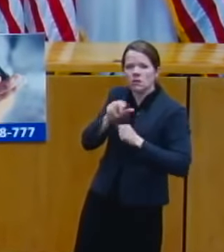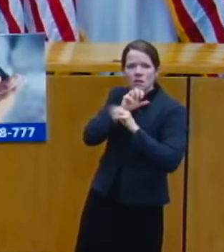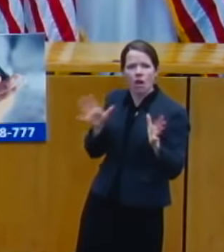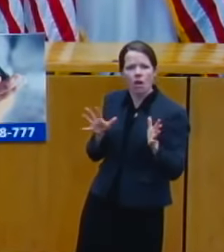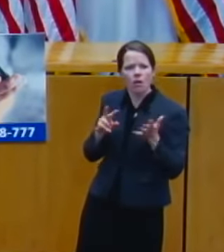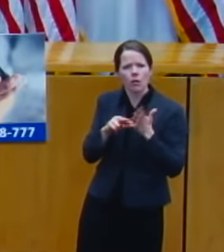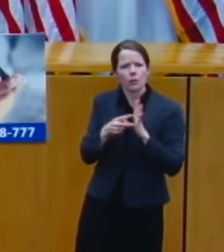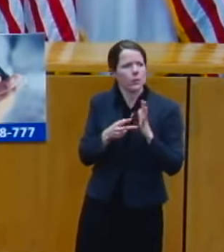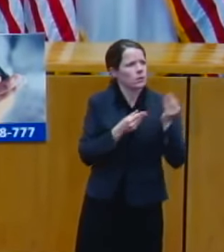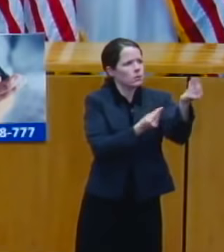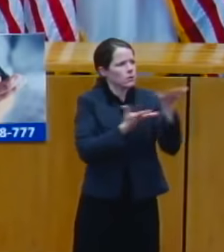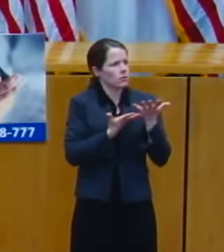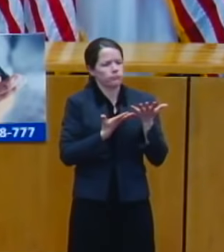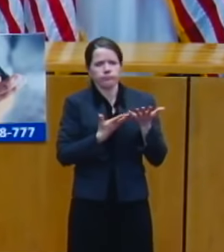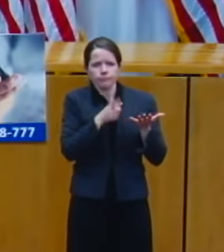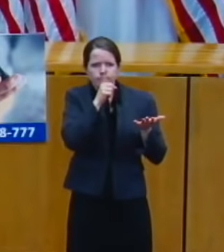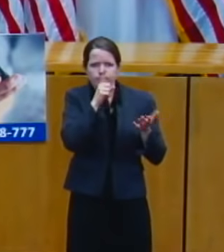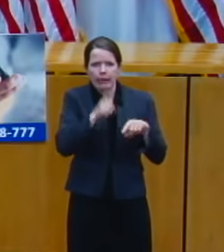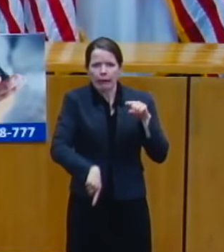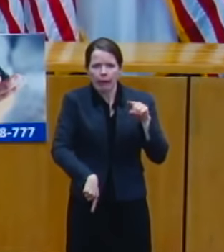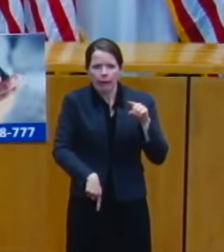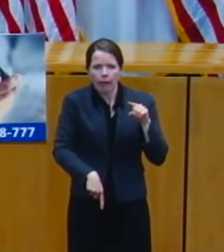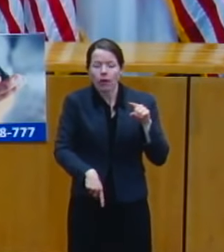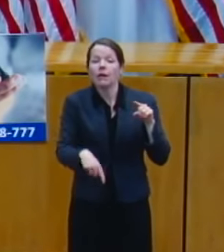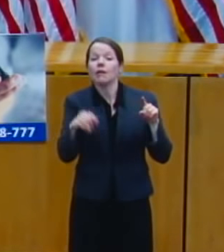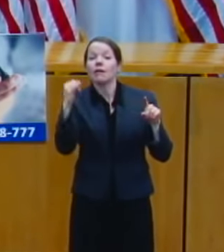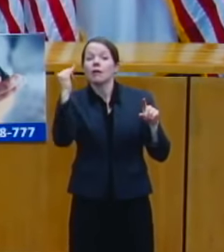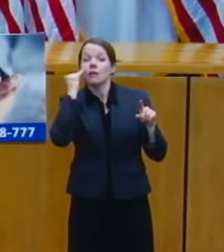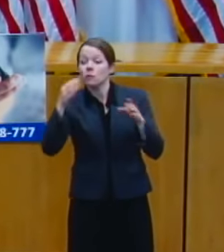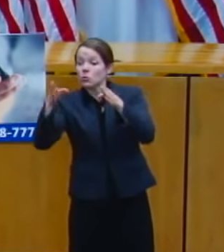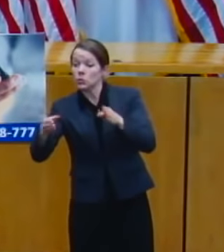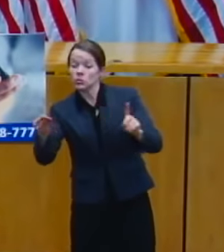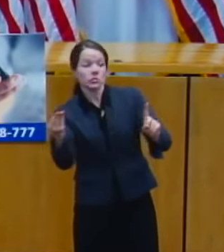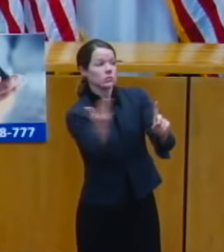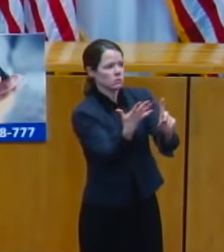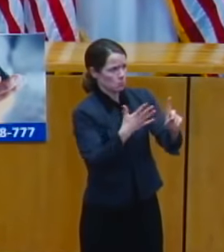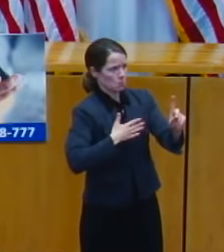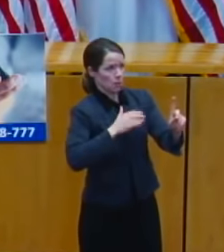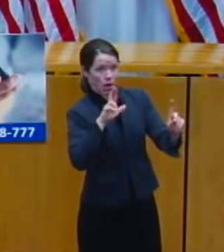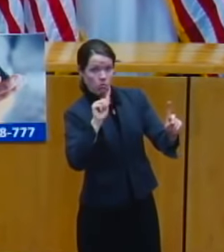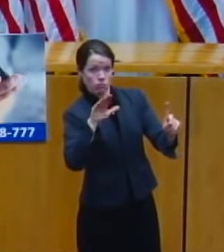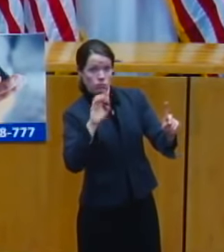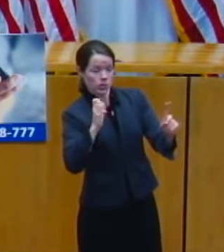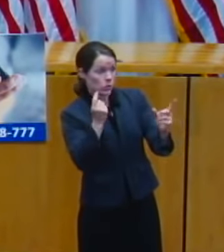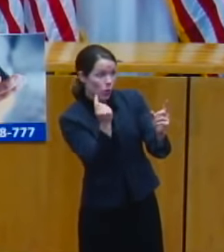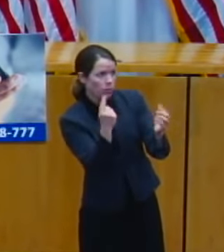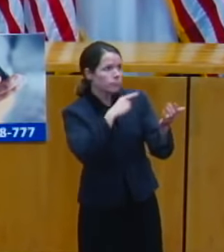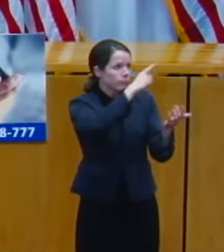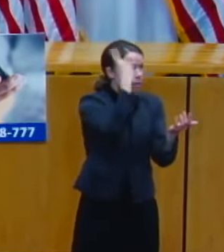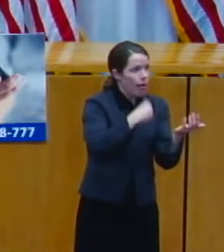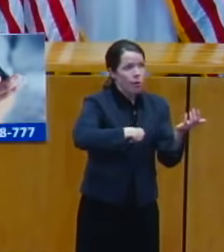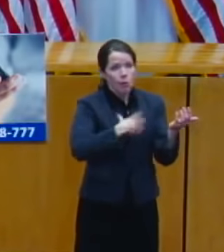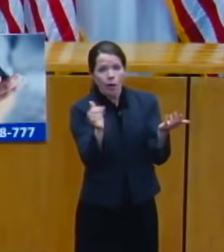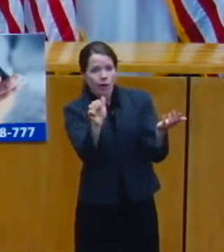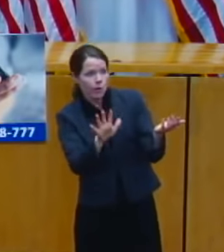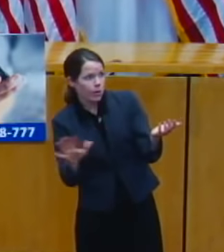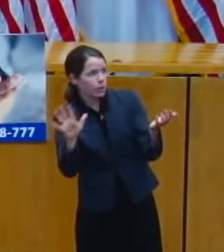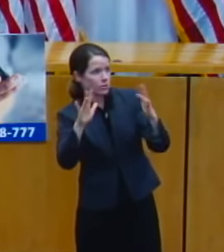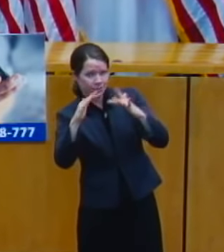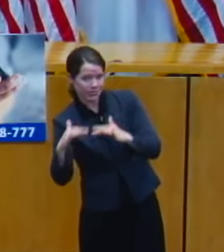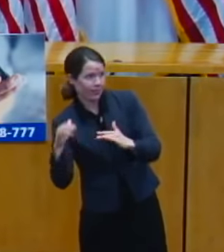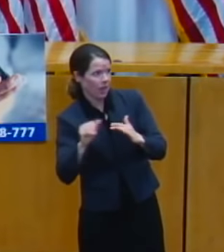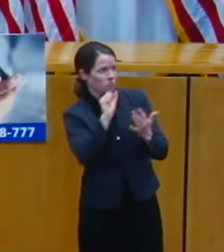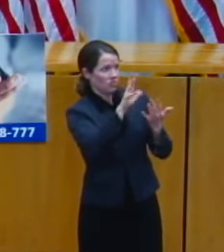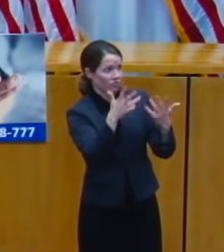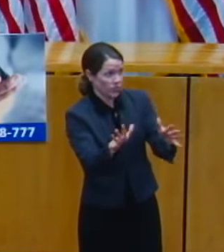on a case's race or ethnicity, it is classified as missing. A classification of unknown indicates the reporter